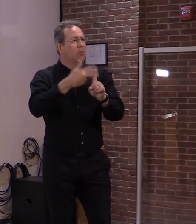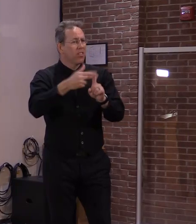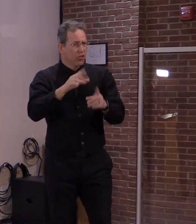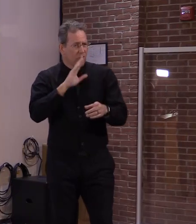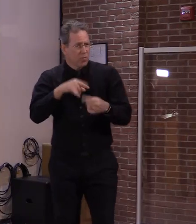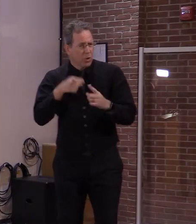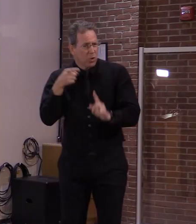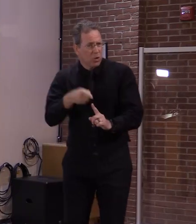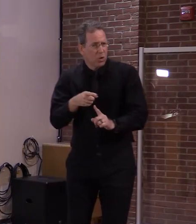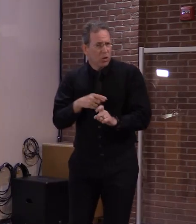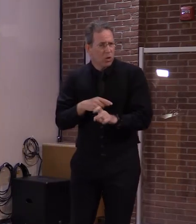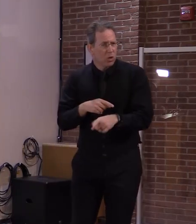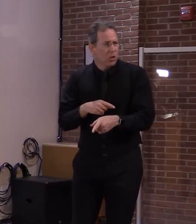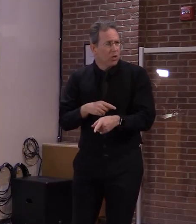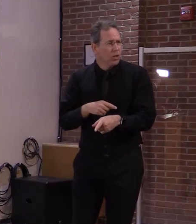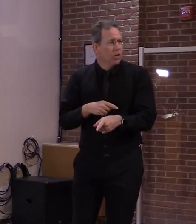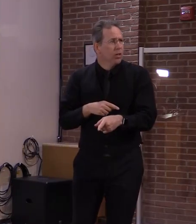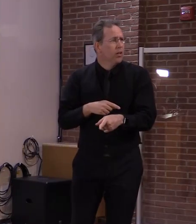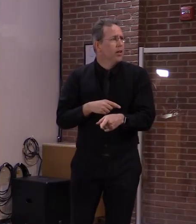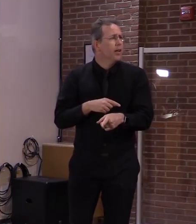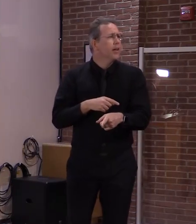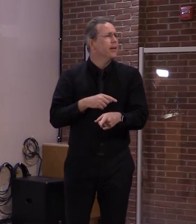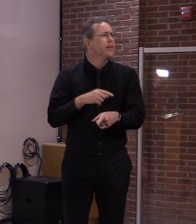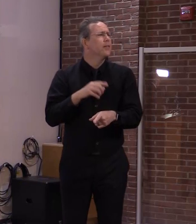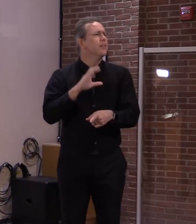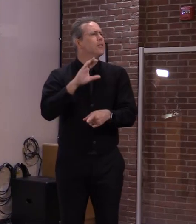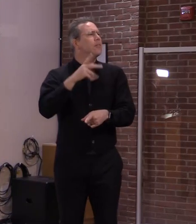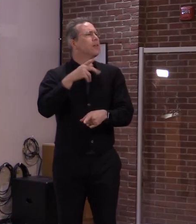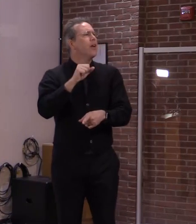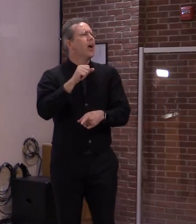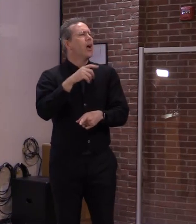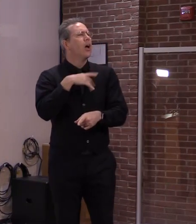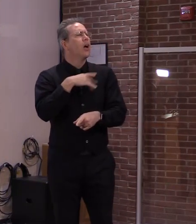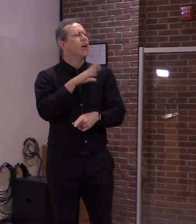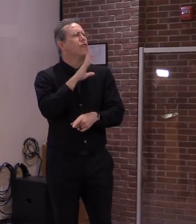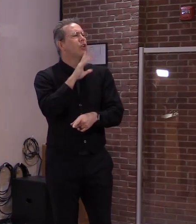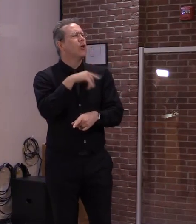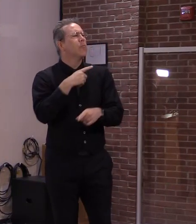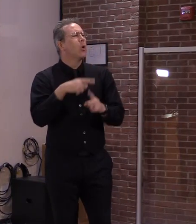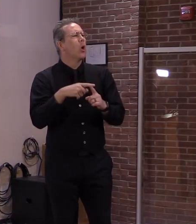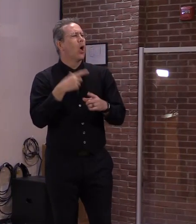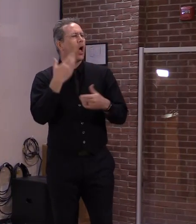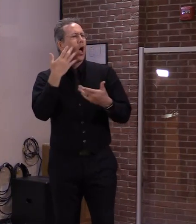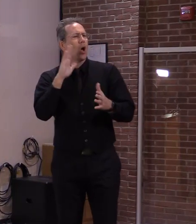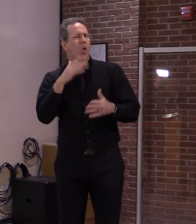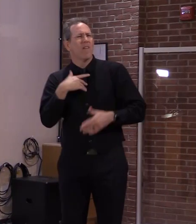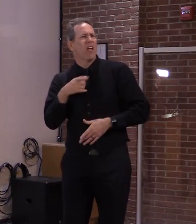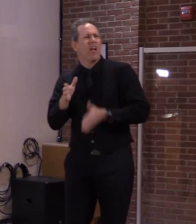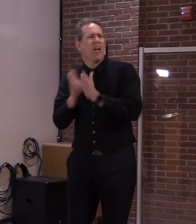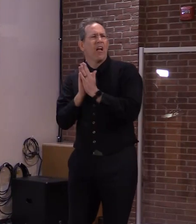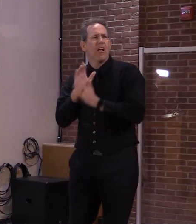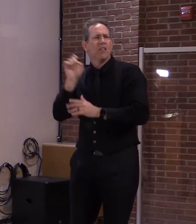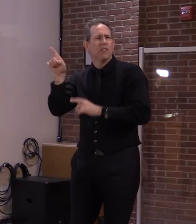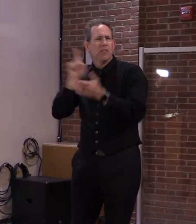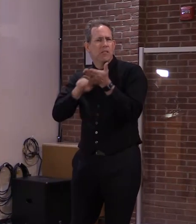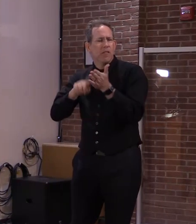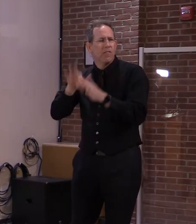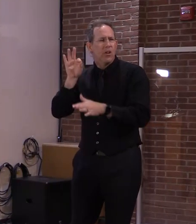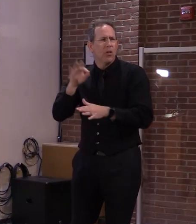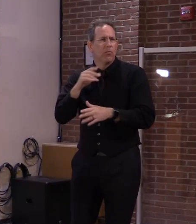just, even though he thought there were some things were still undecided, that he had received a memo. But okay. I can find out more about that.